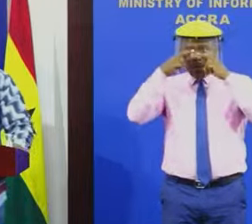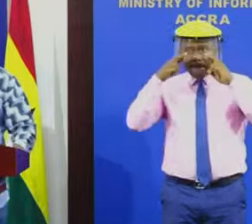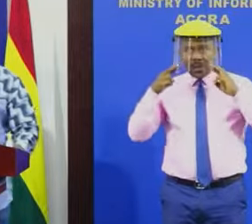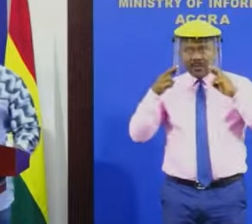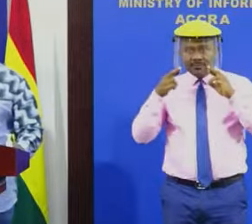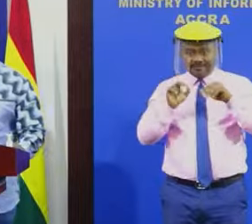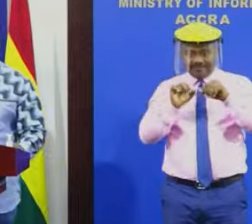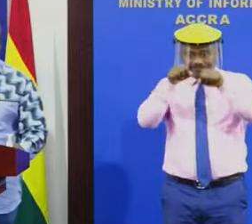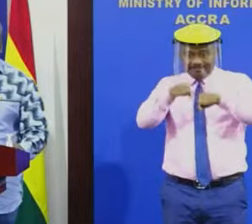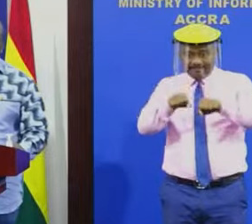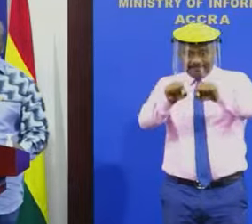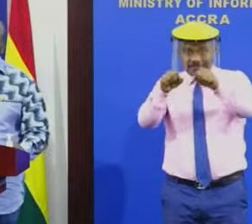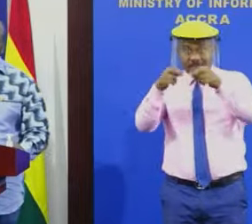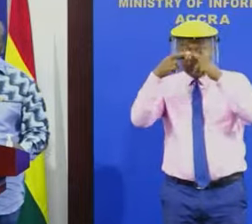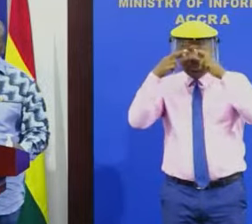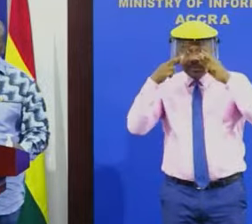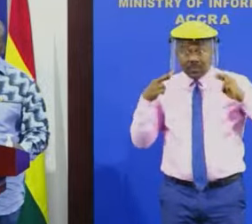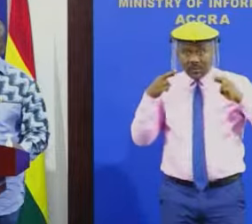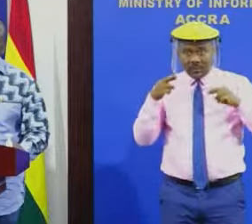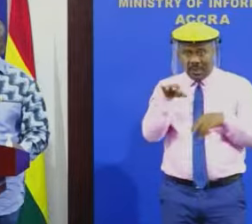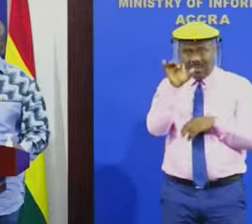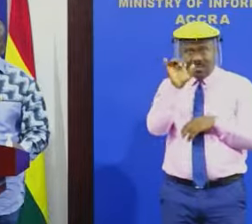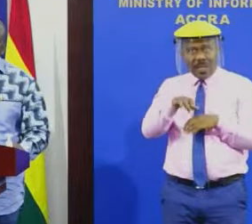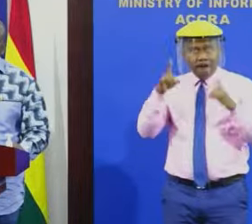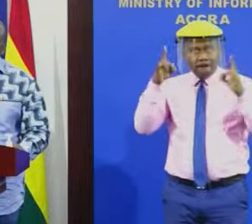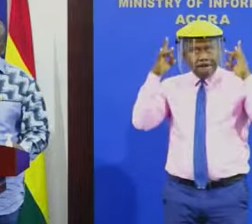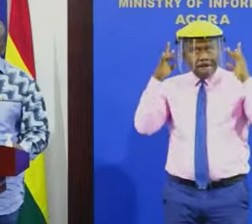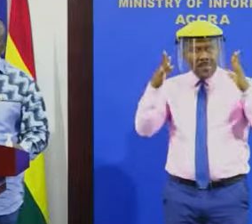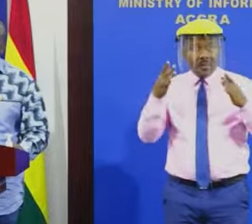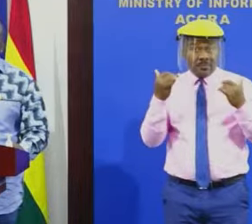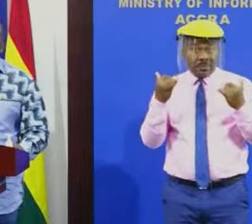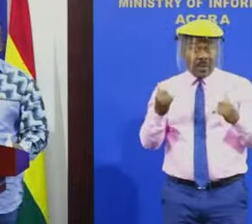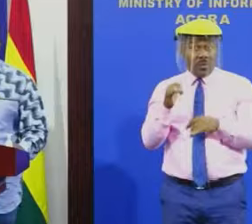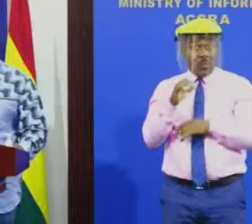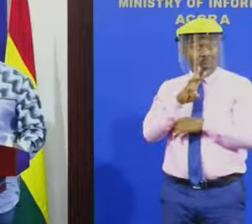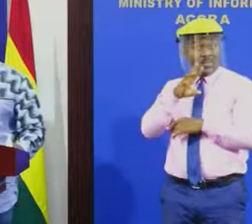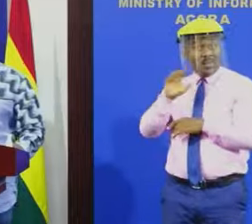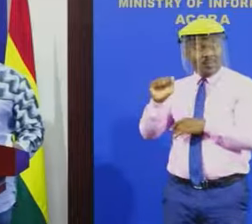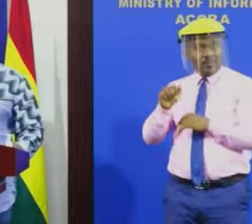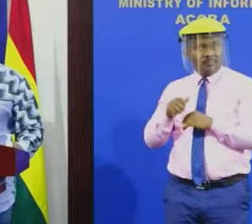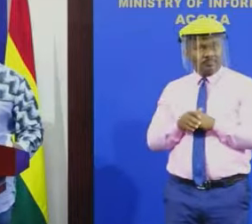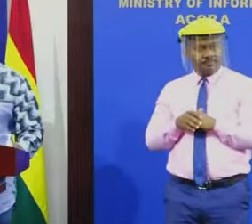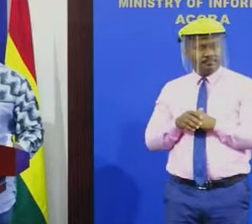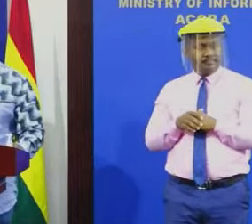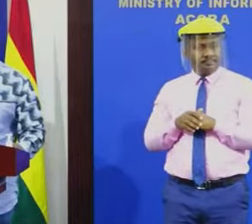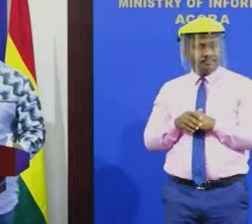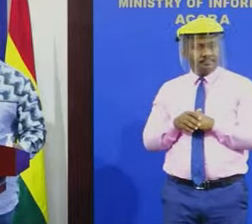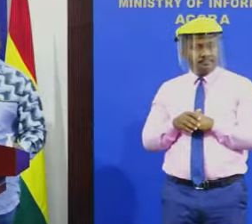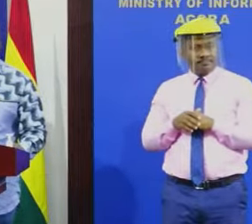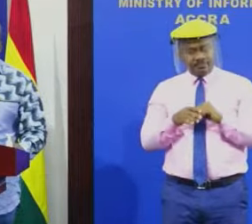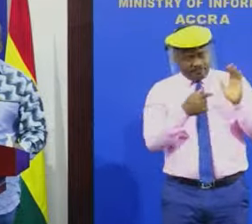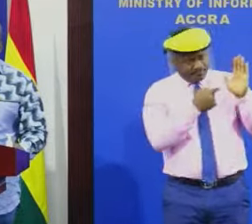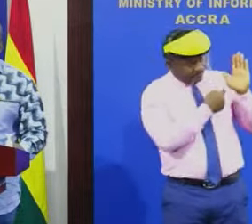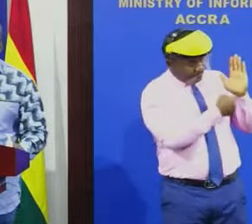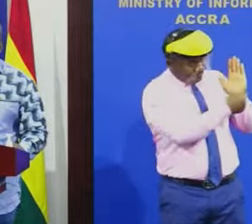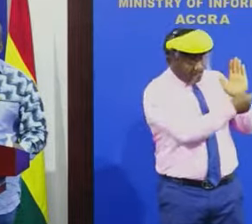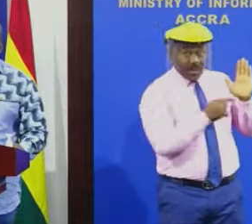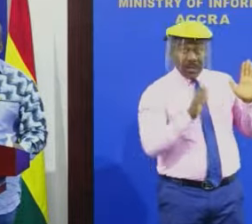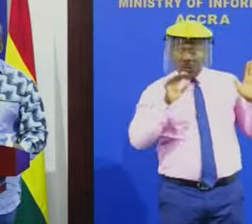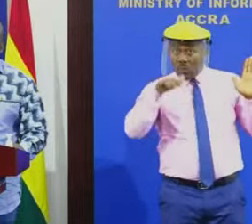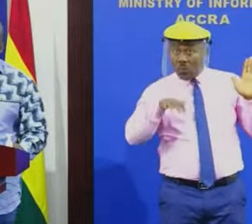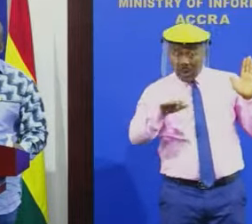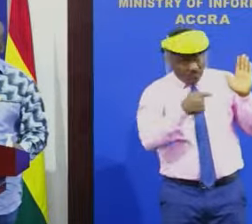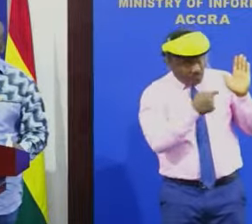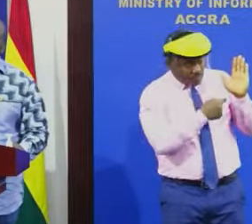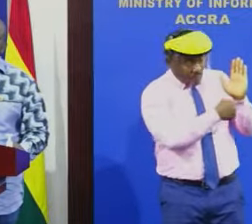topical issue within the sub-region. The Gulf of Guinea has earned an